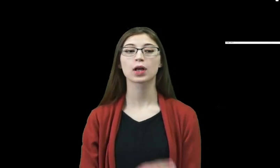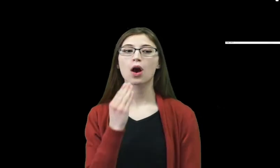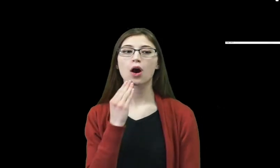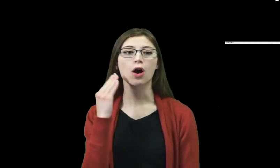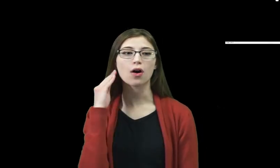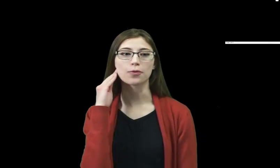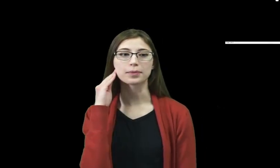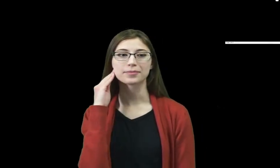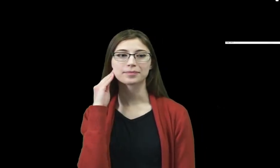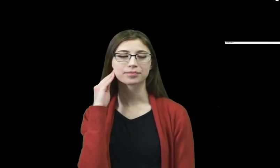Home.